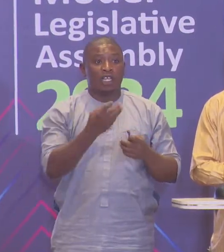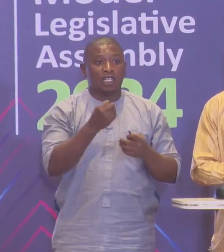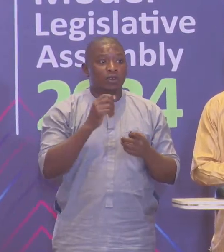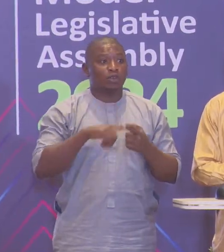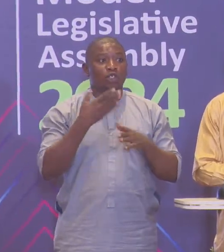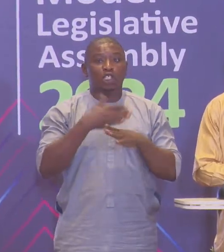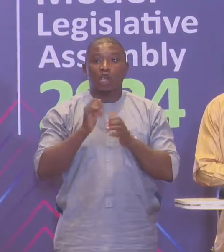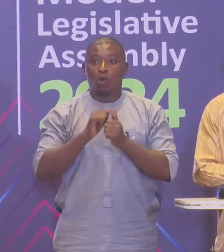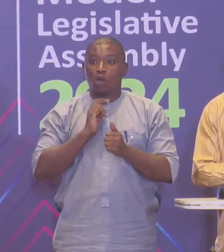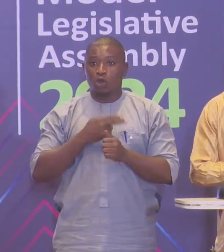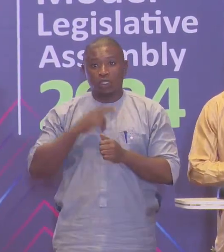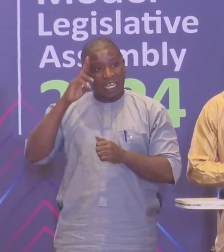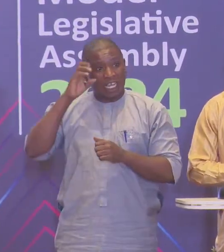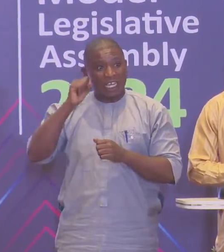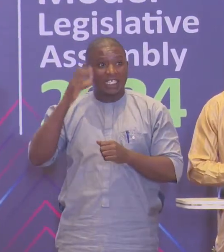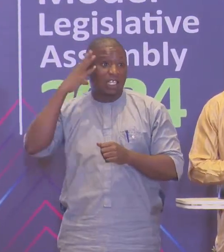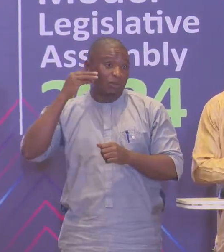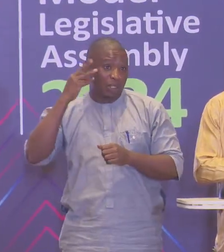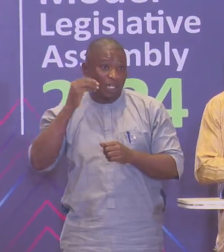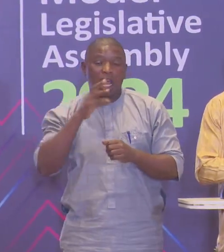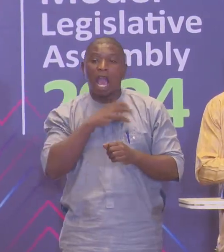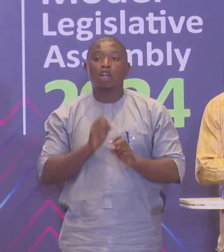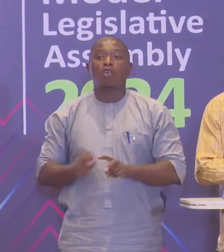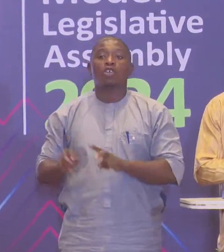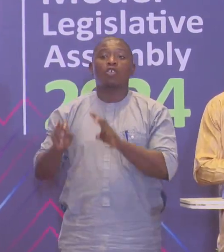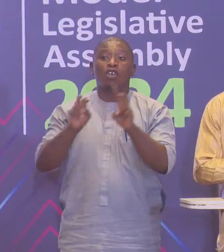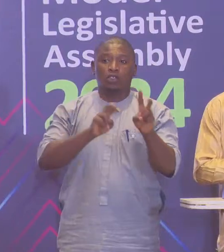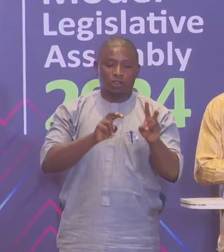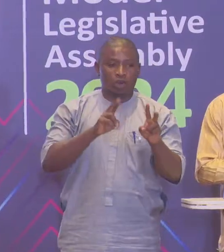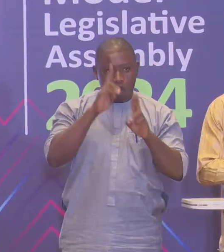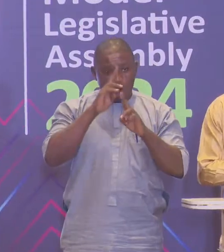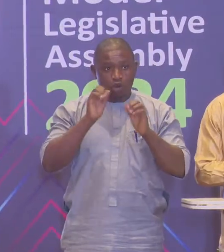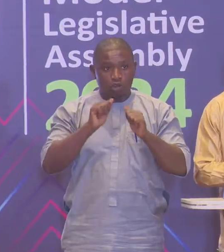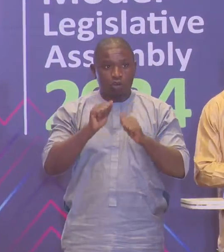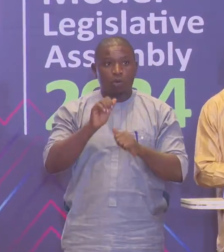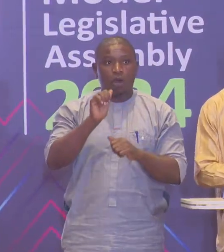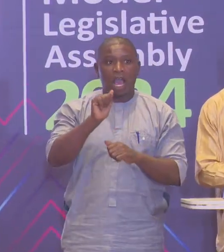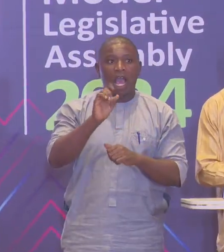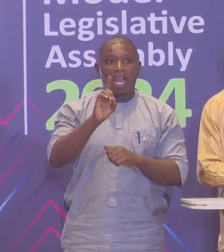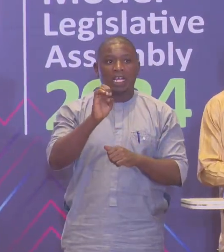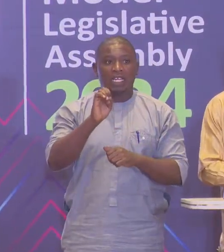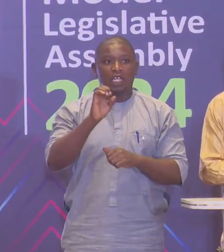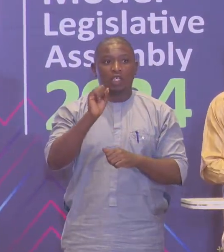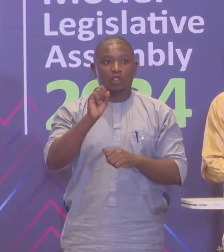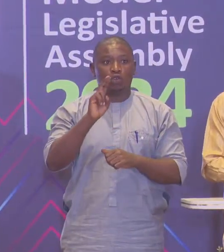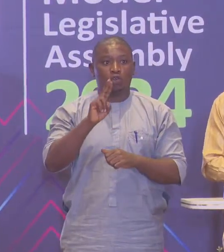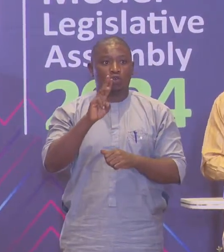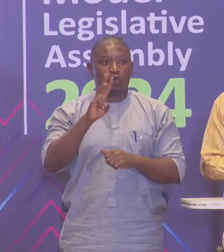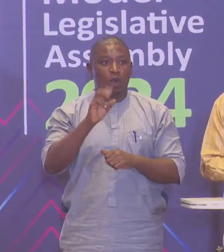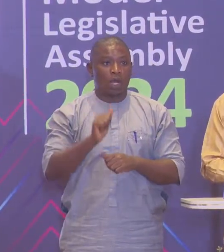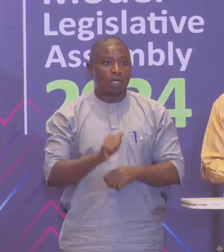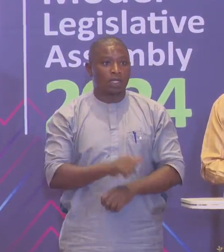his observations. Honorable Adeswa.